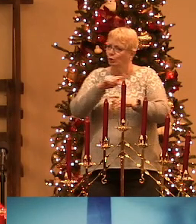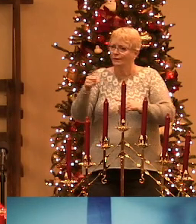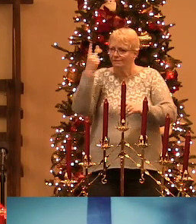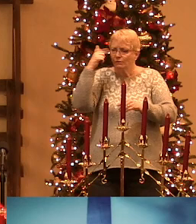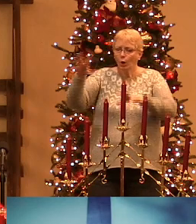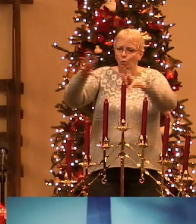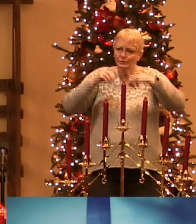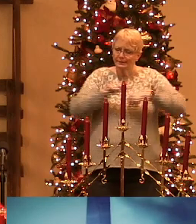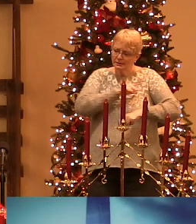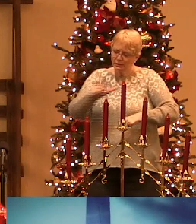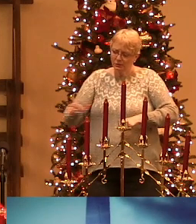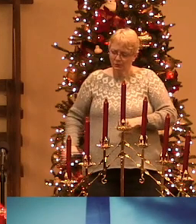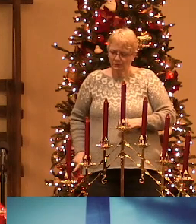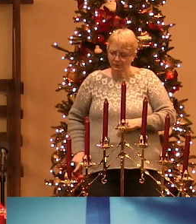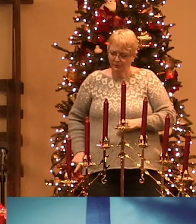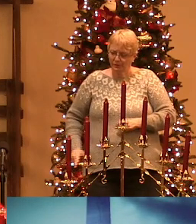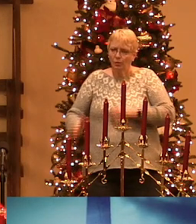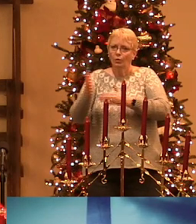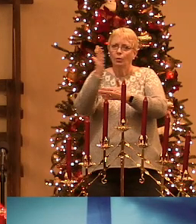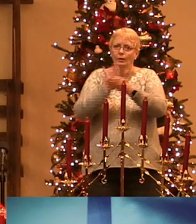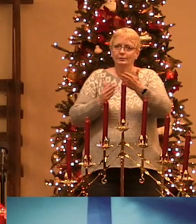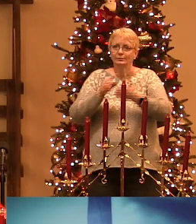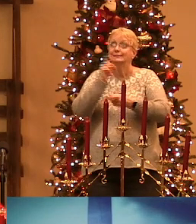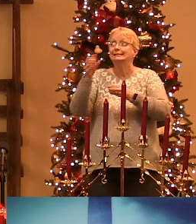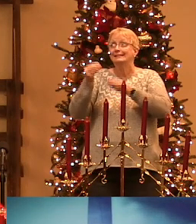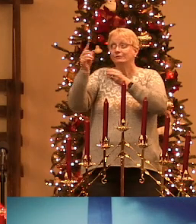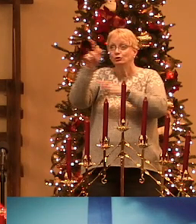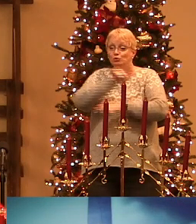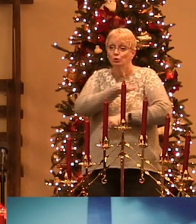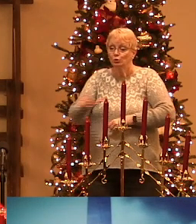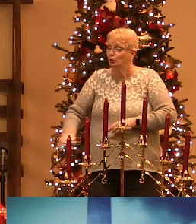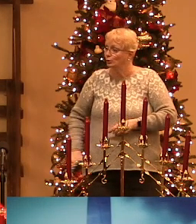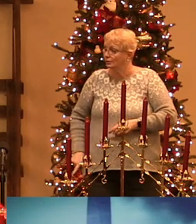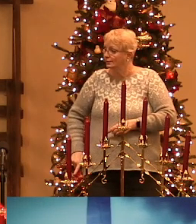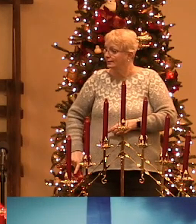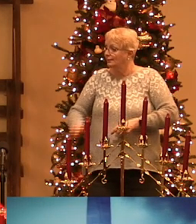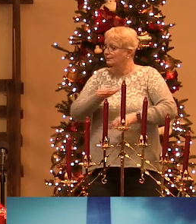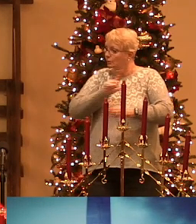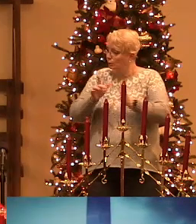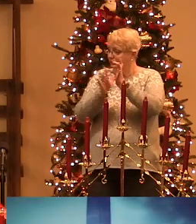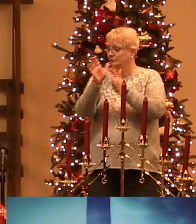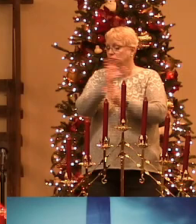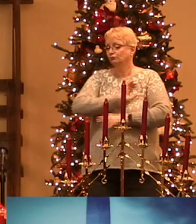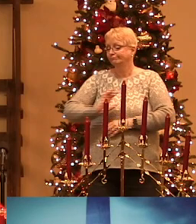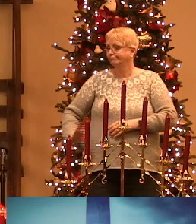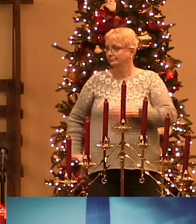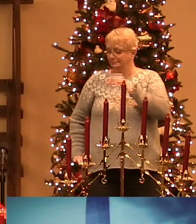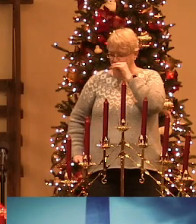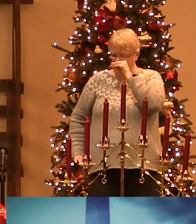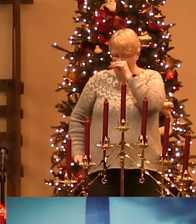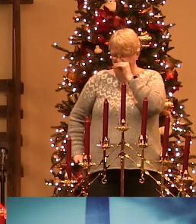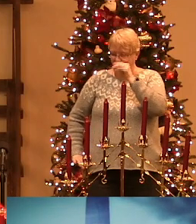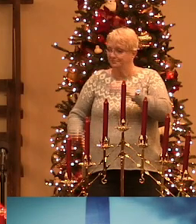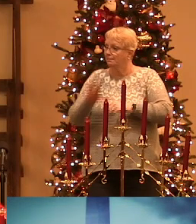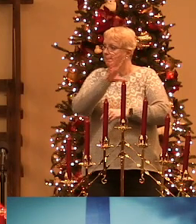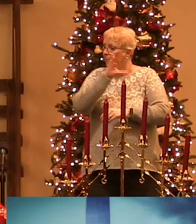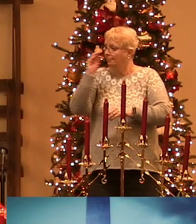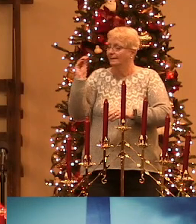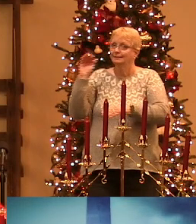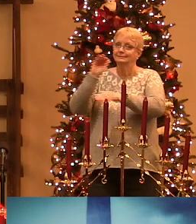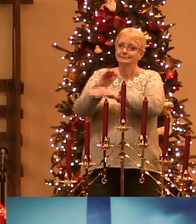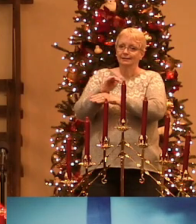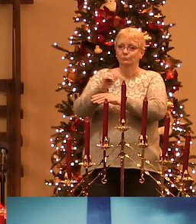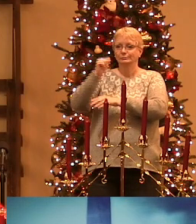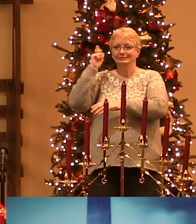I received from the Lord what I also delivered to you, that the Lord Jesus, on the night when he was betrayed,